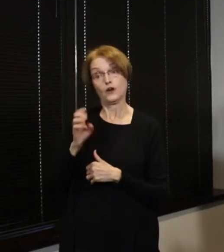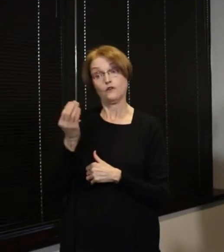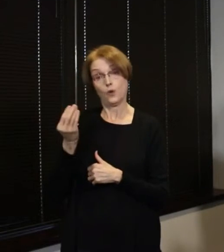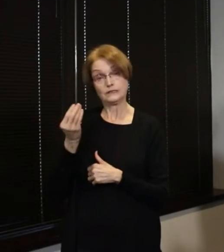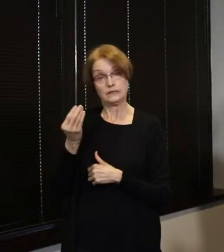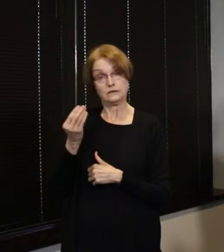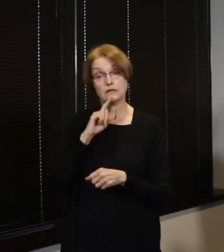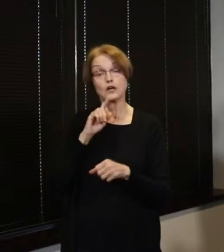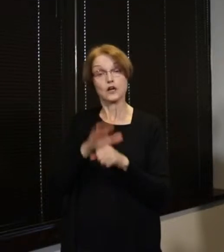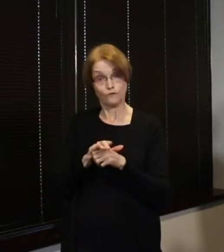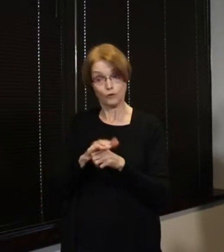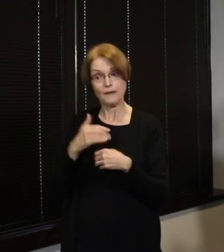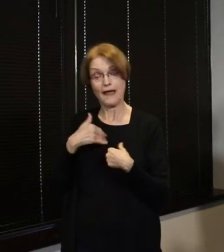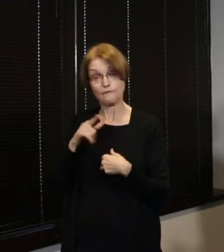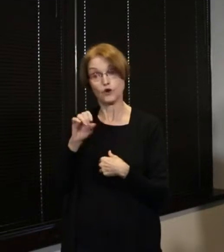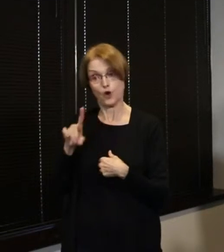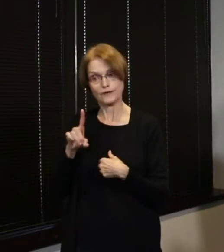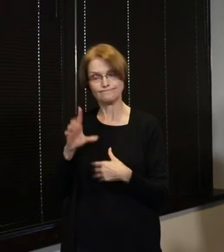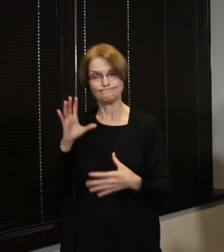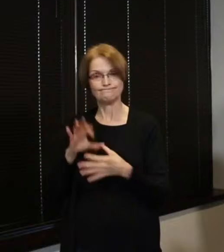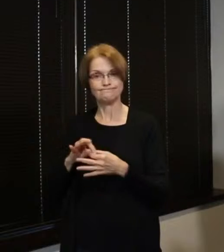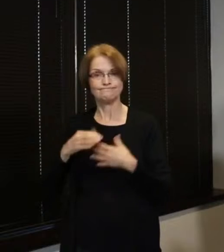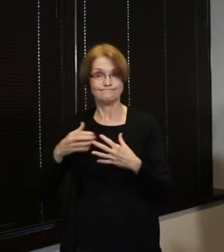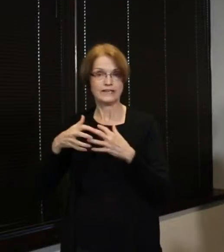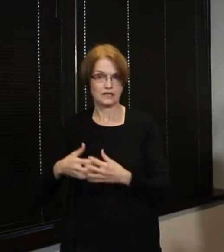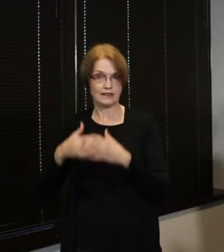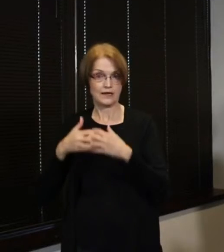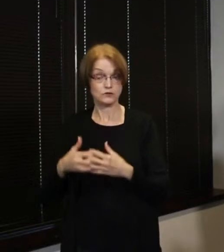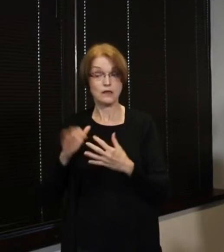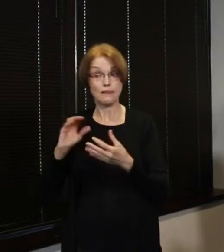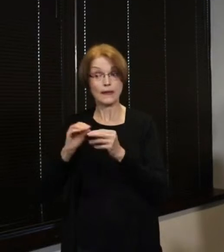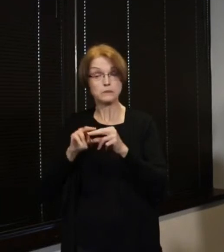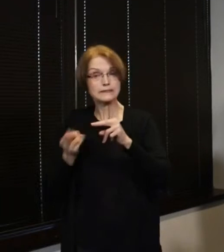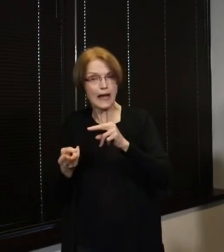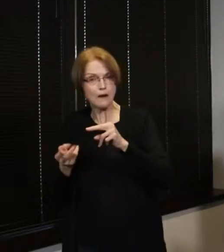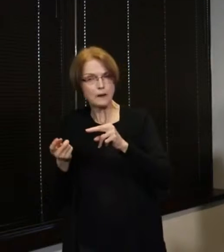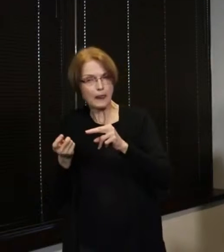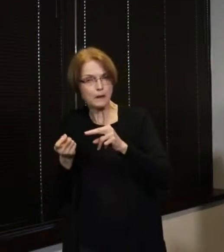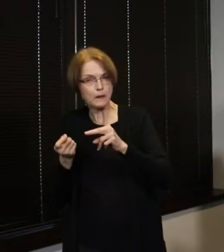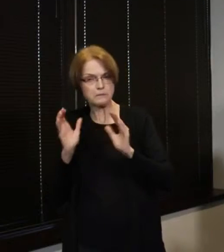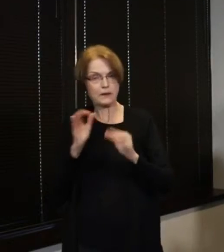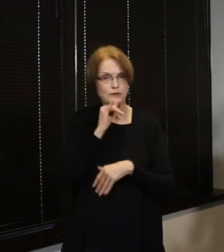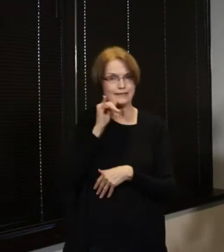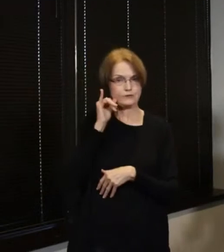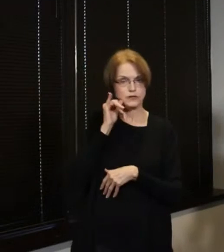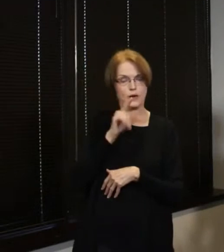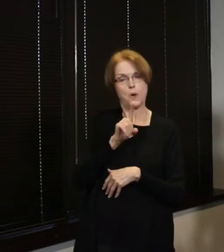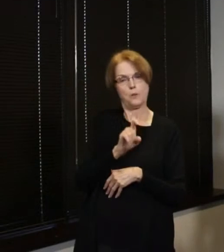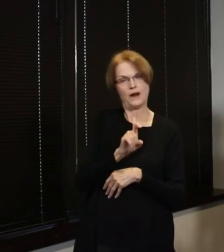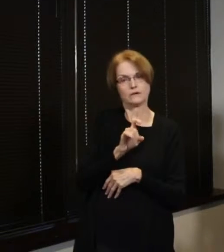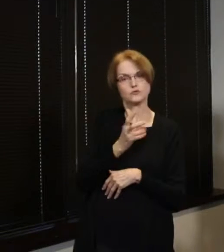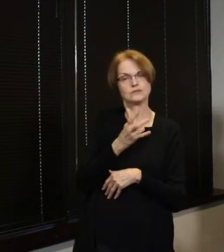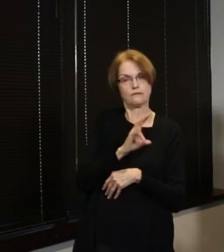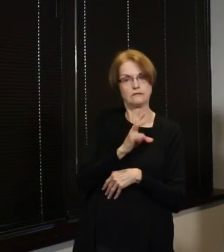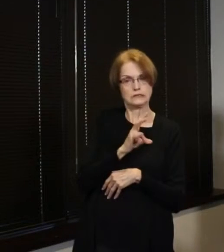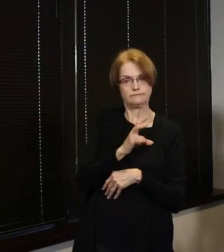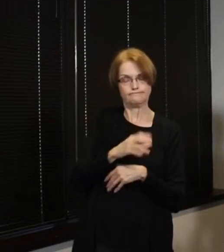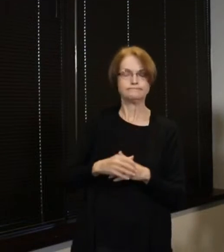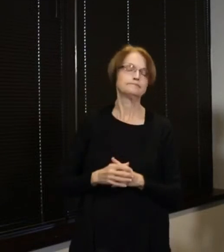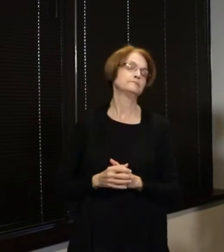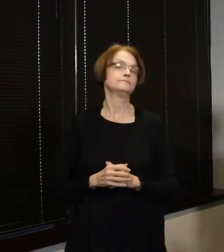114 confirmed COVID patients on ventilators today, and that's down slightly from yesterday when we had 117.